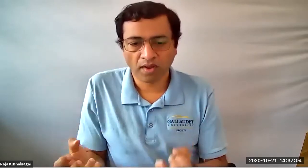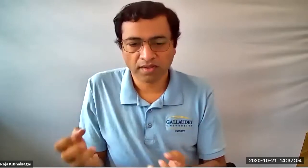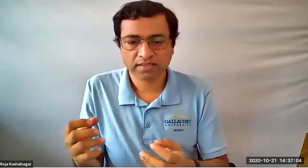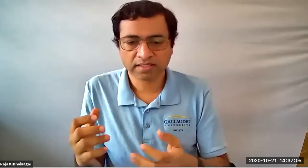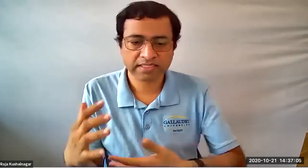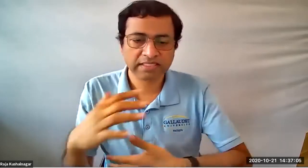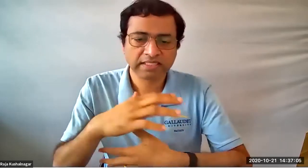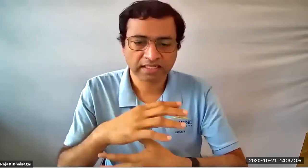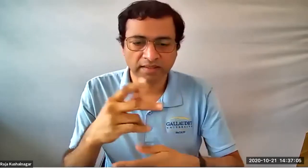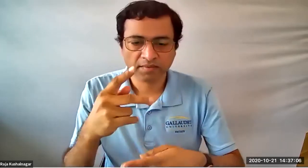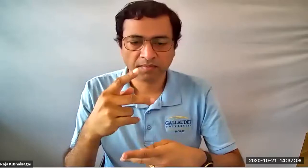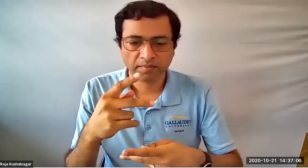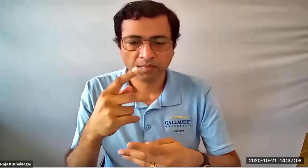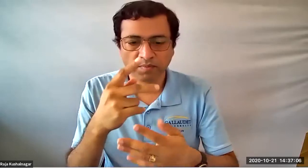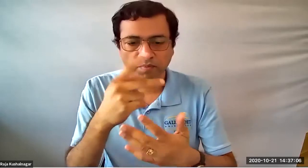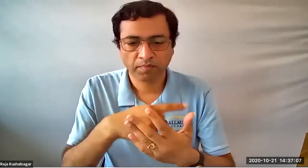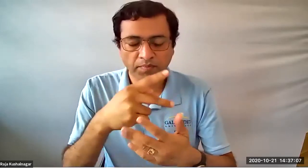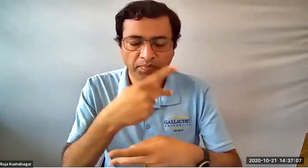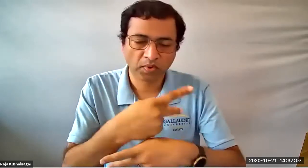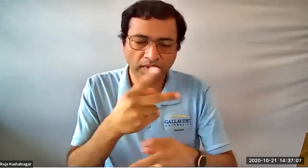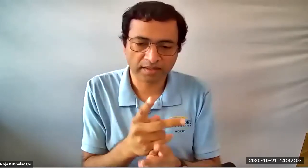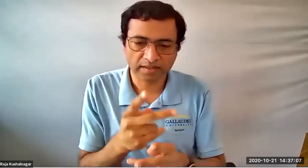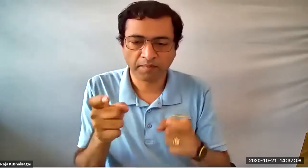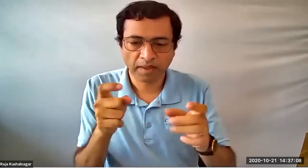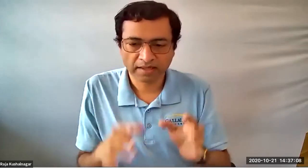Prior to moving to the Seattle area,